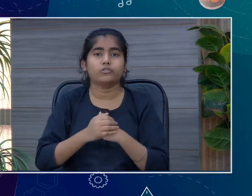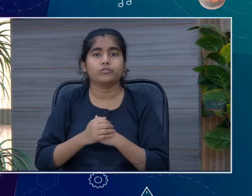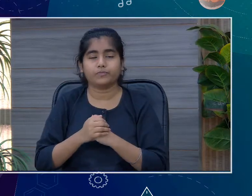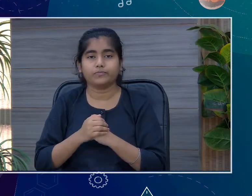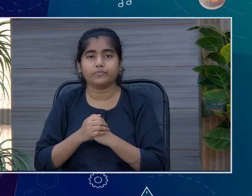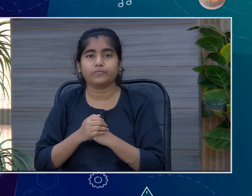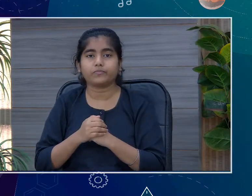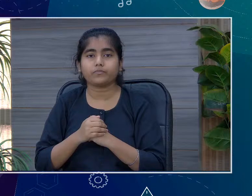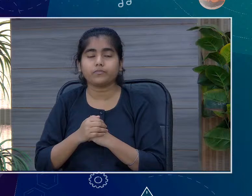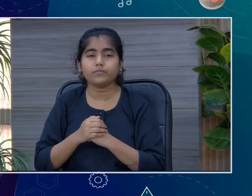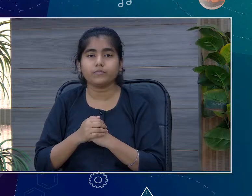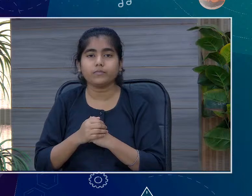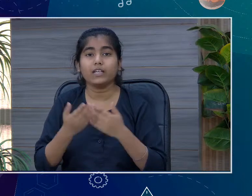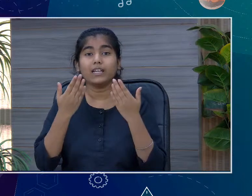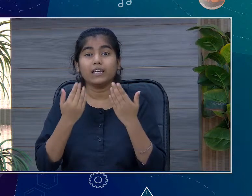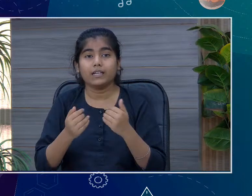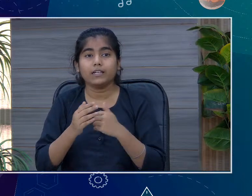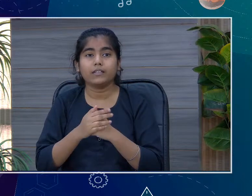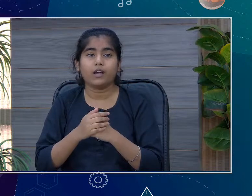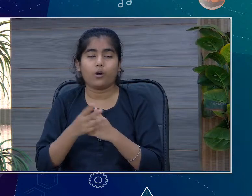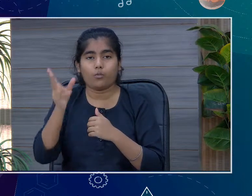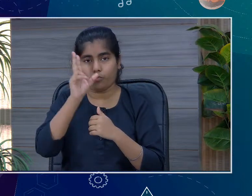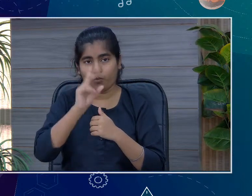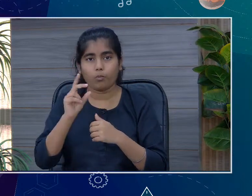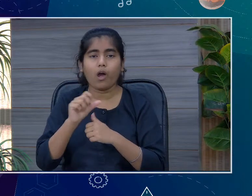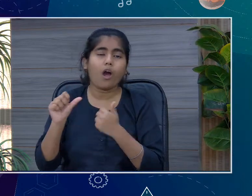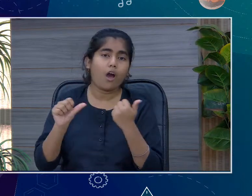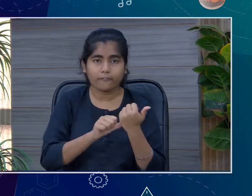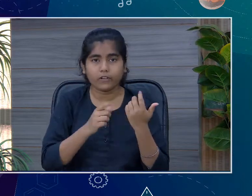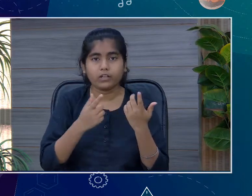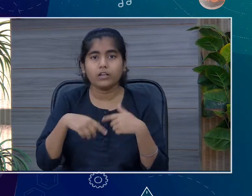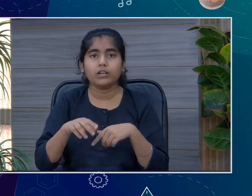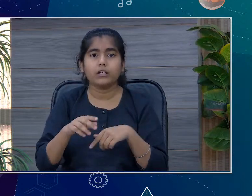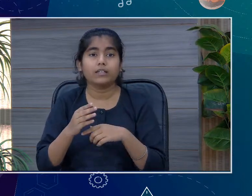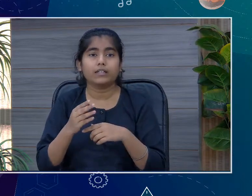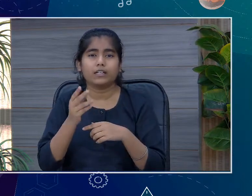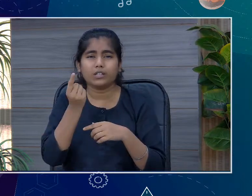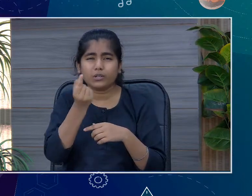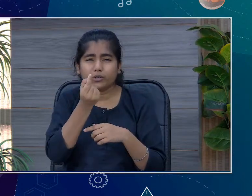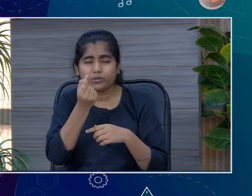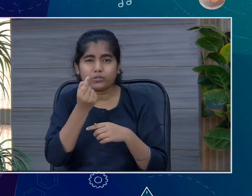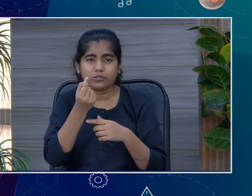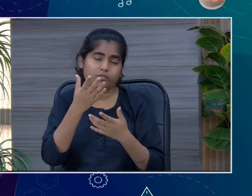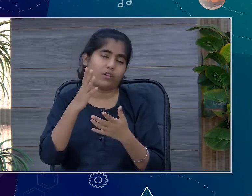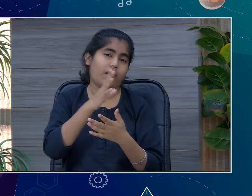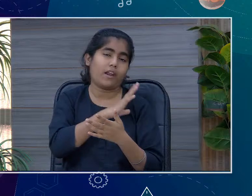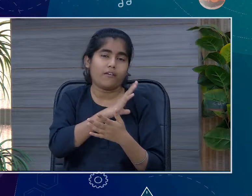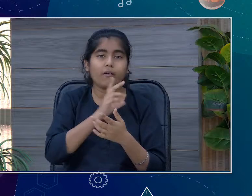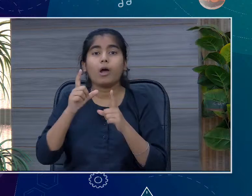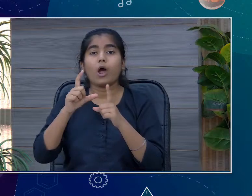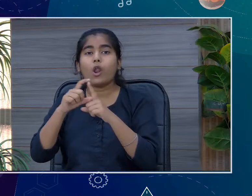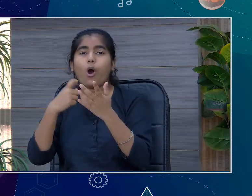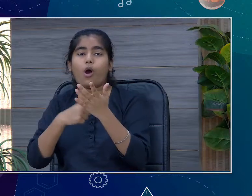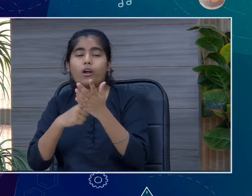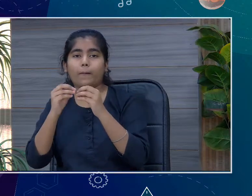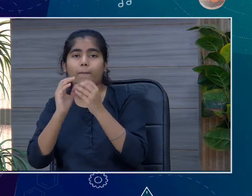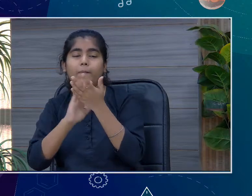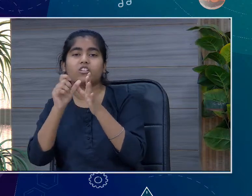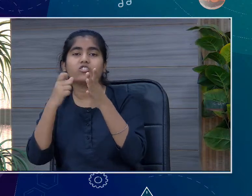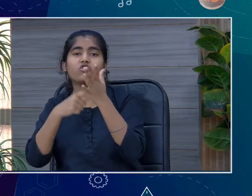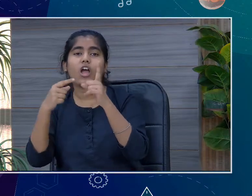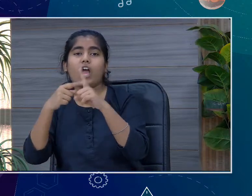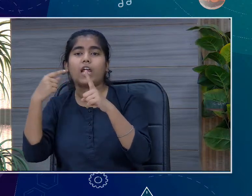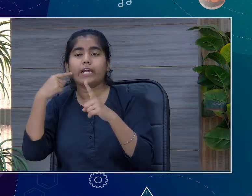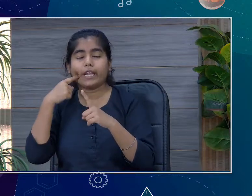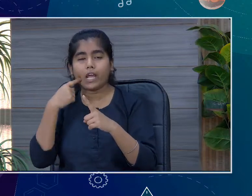special needs children. Now, Moods Parva, once again I will come back to you, Dr. Walong. You just take a little bit of rest. I'm moving to the Dr. Bharati, and also we would like to